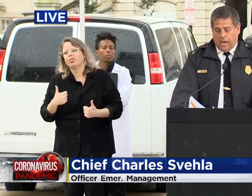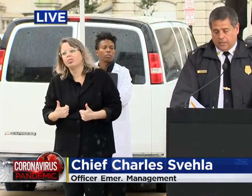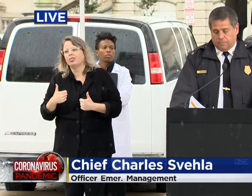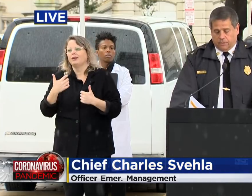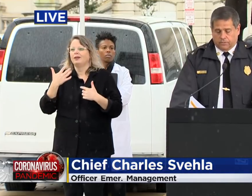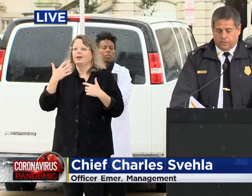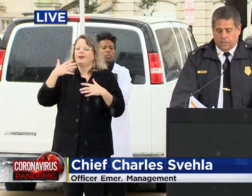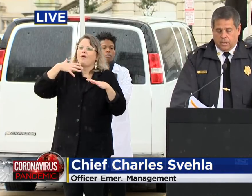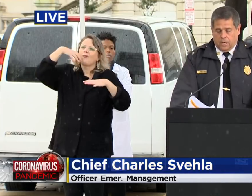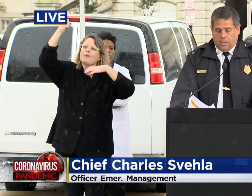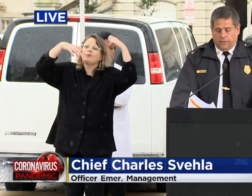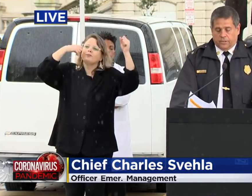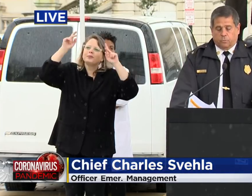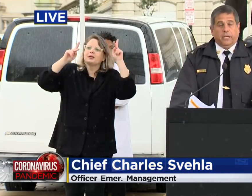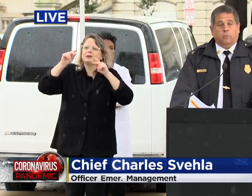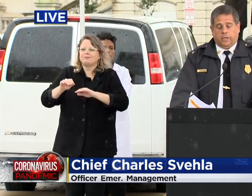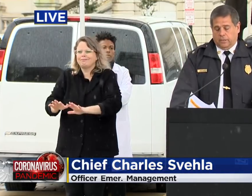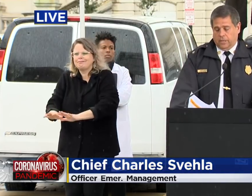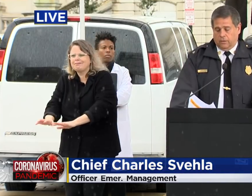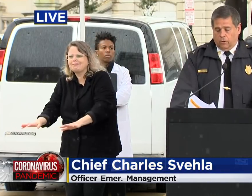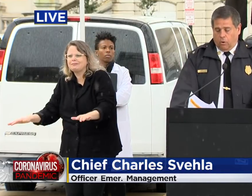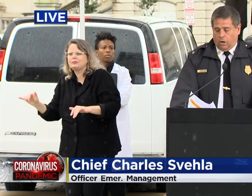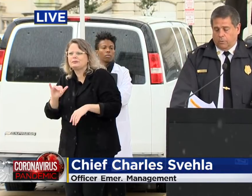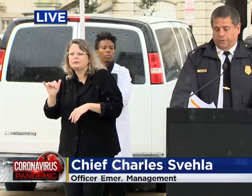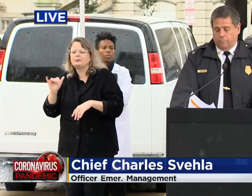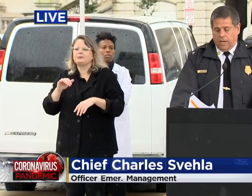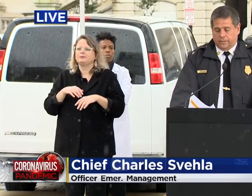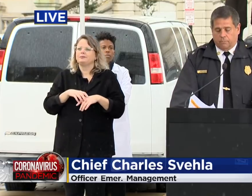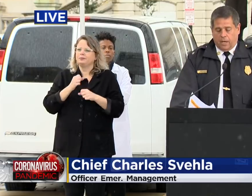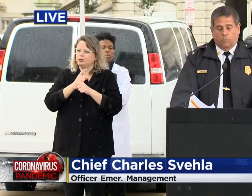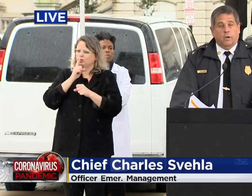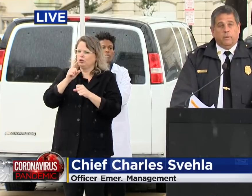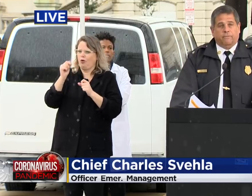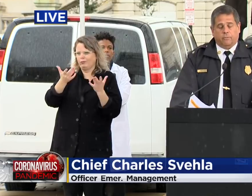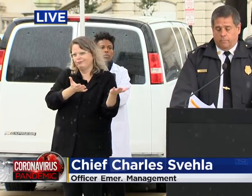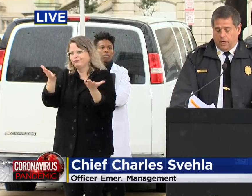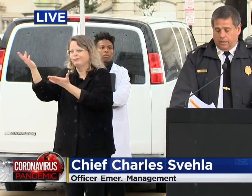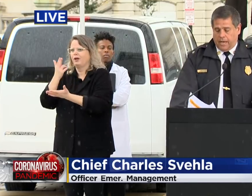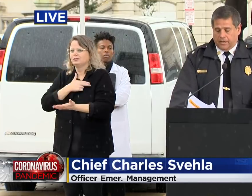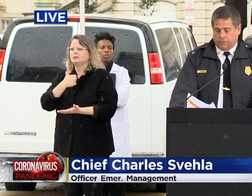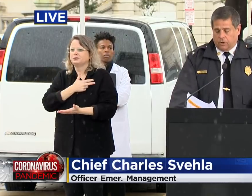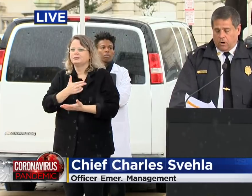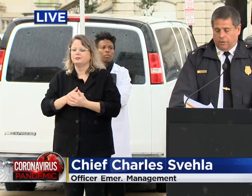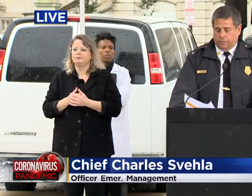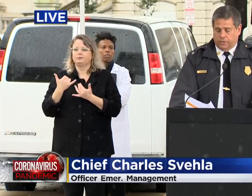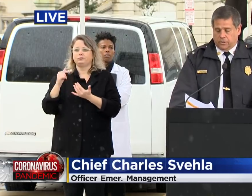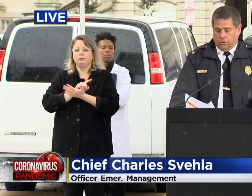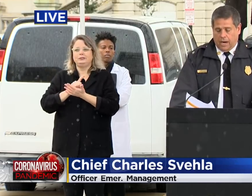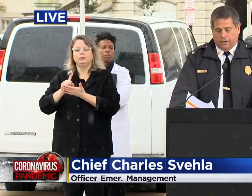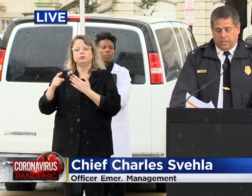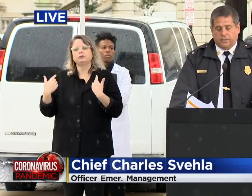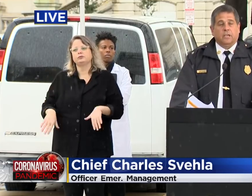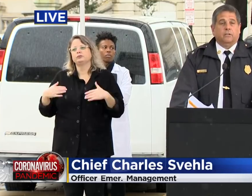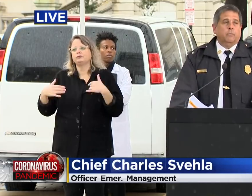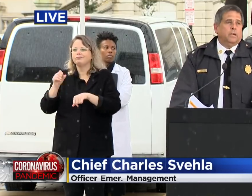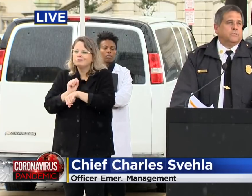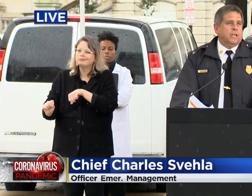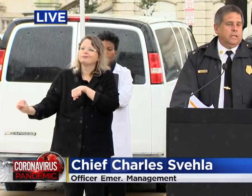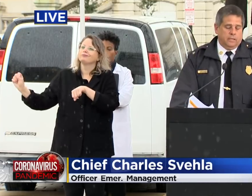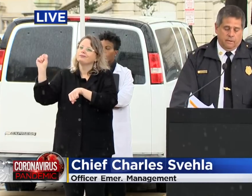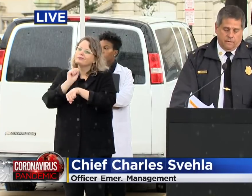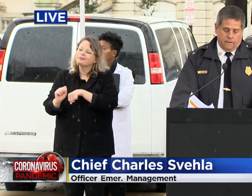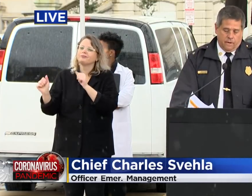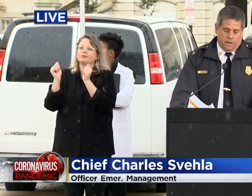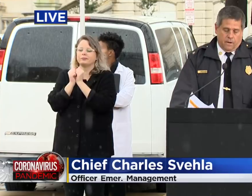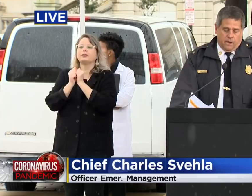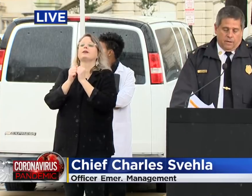centers and hospitals. This week, we continue to work with the amazing men and women from the Maryland National Guard to ensure our kids get the meals they